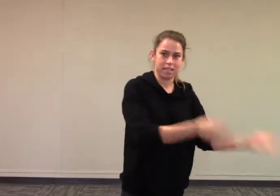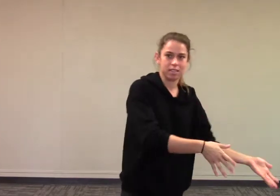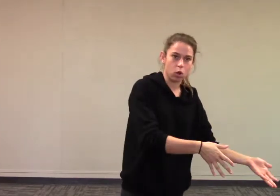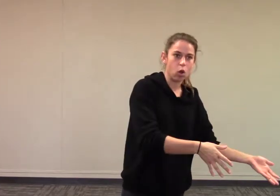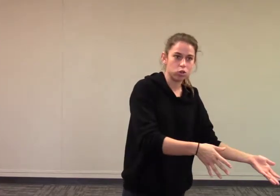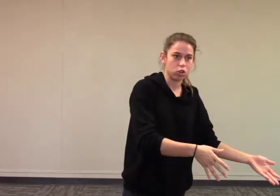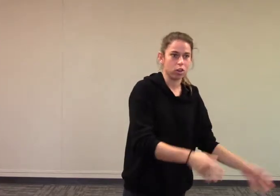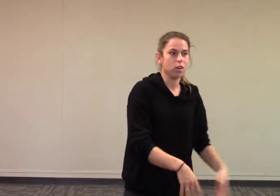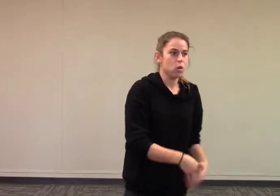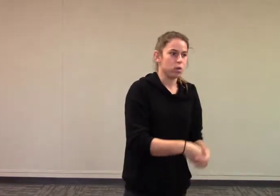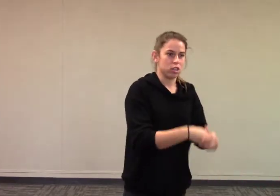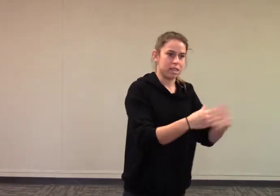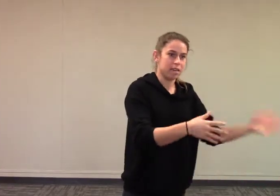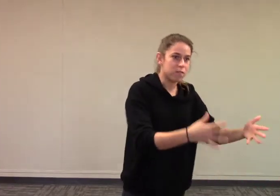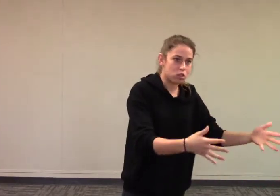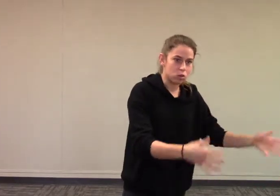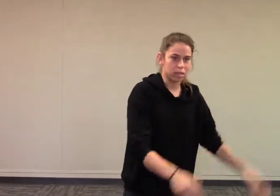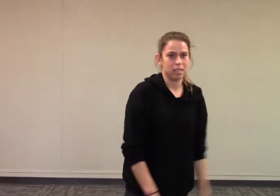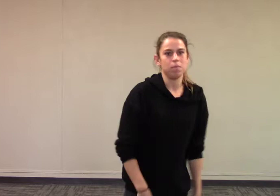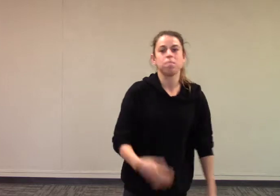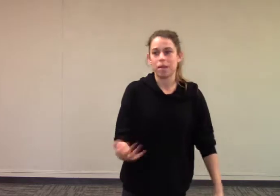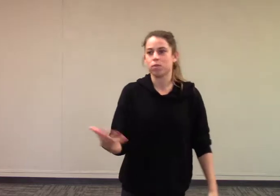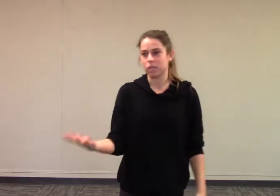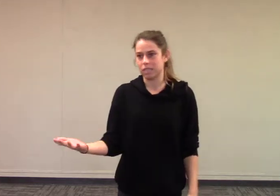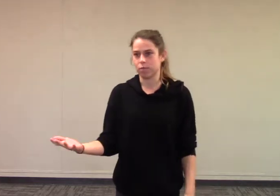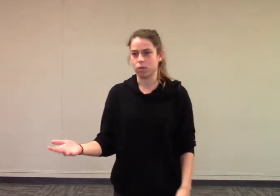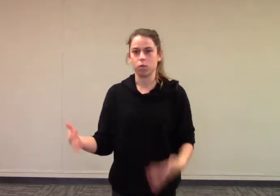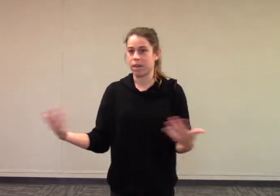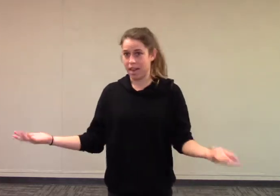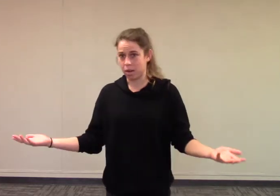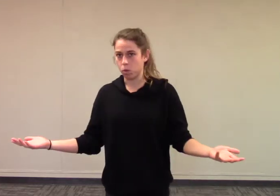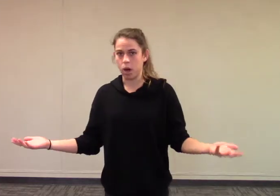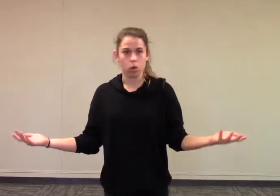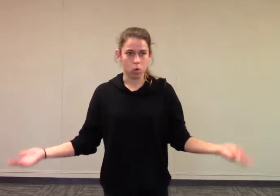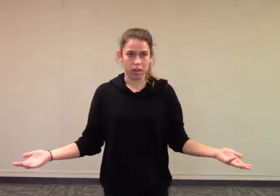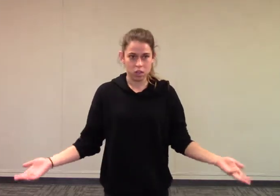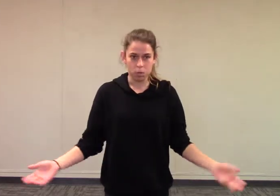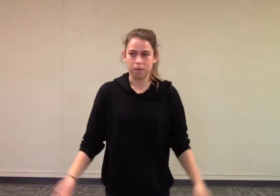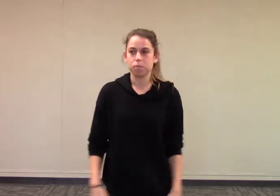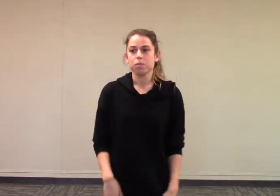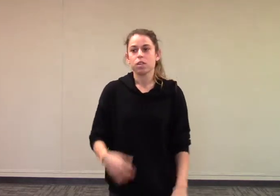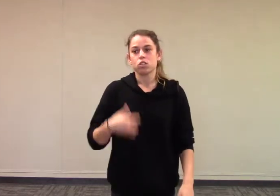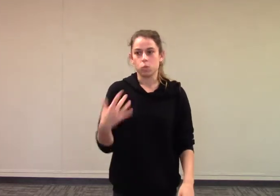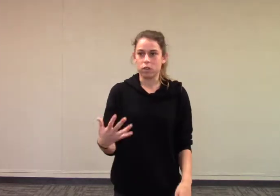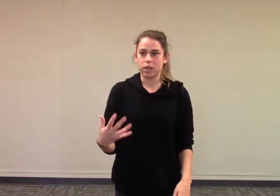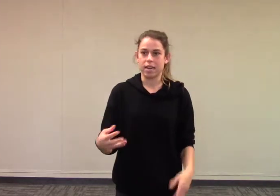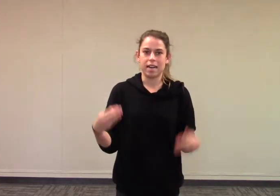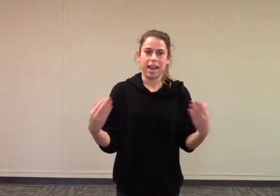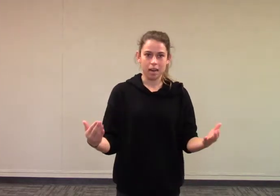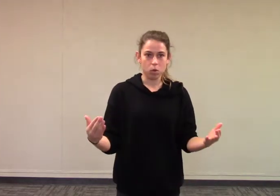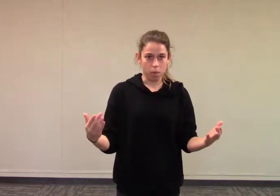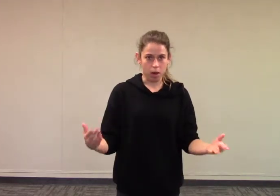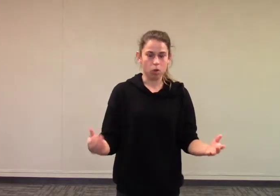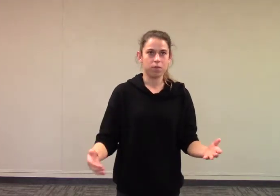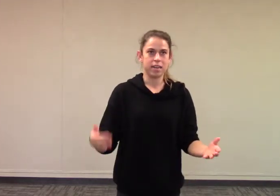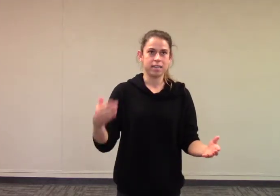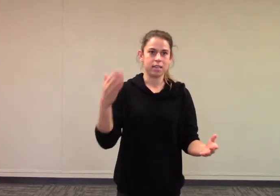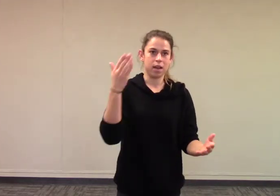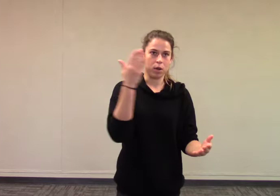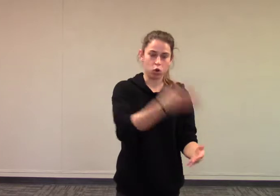cell culture, which is an in vitro system, it might be really different from in an animal model or in a human. So we created an animal model that is a